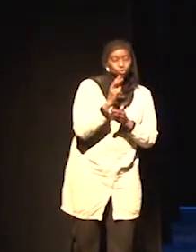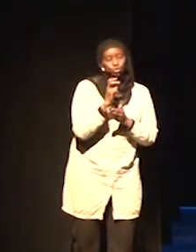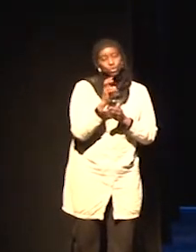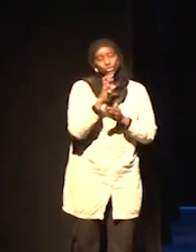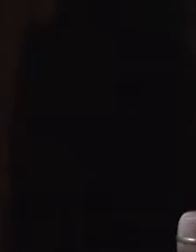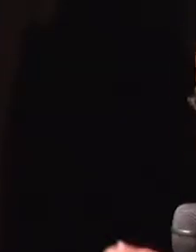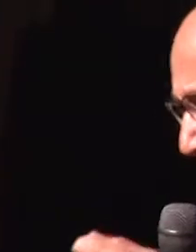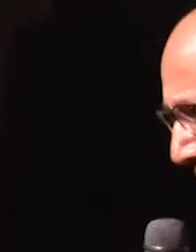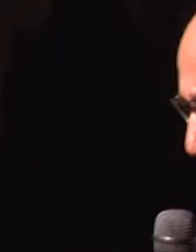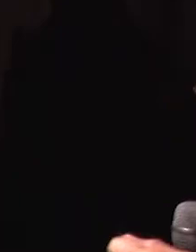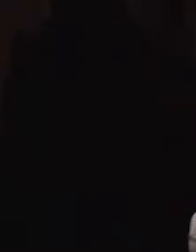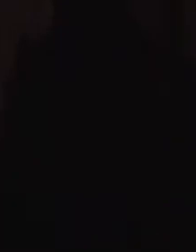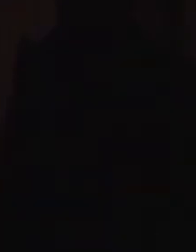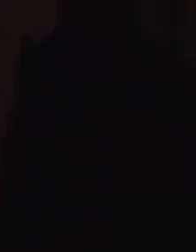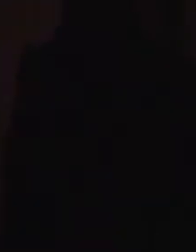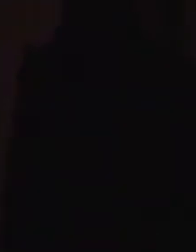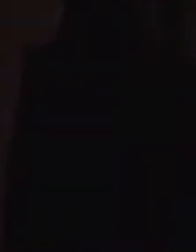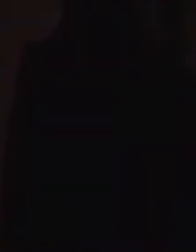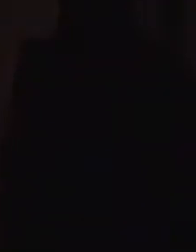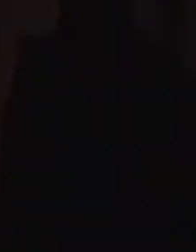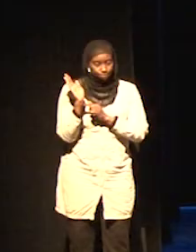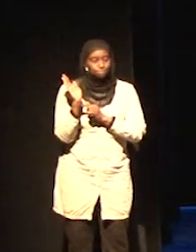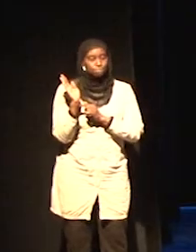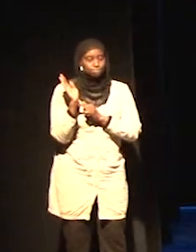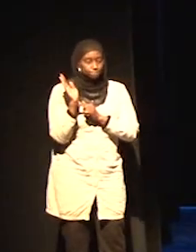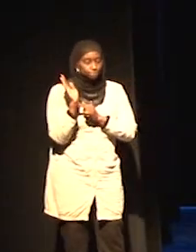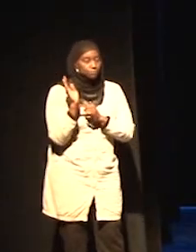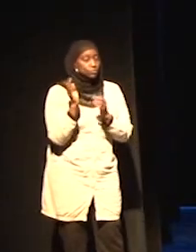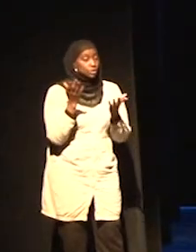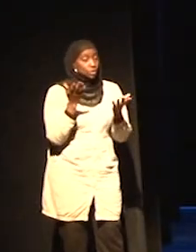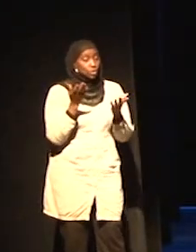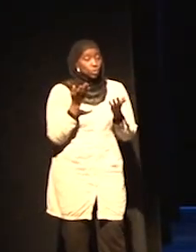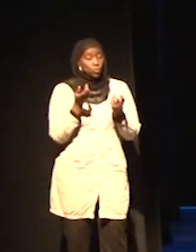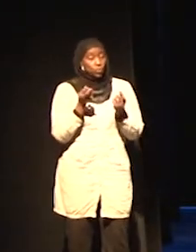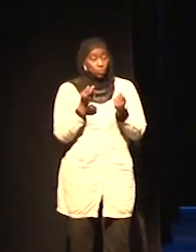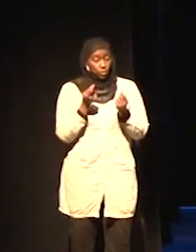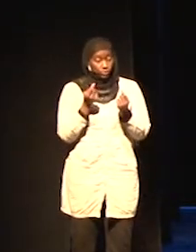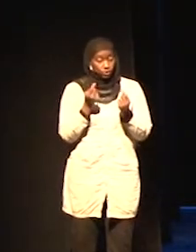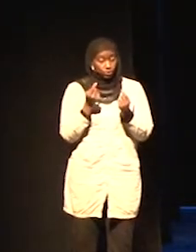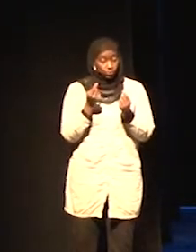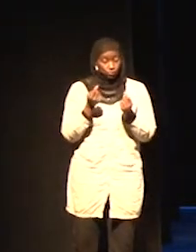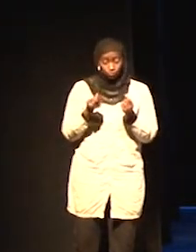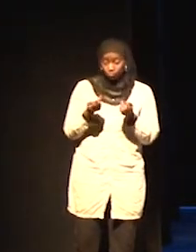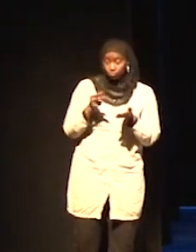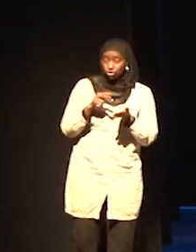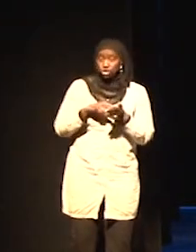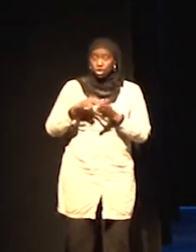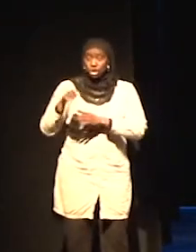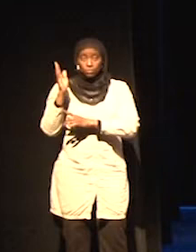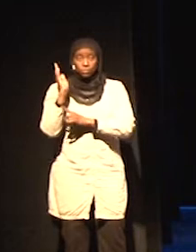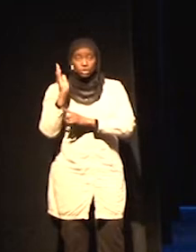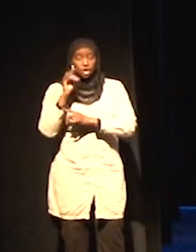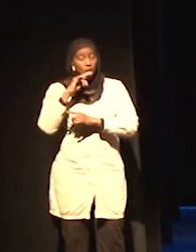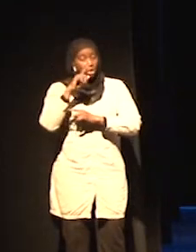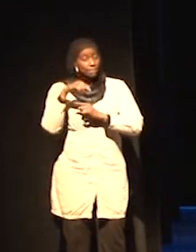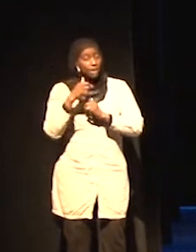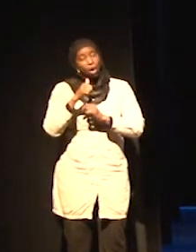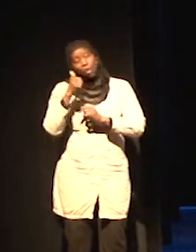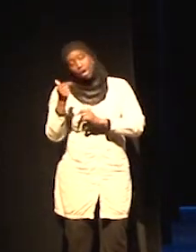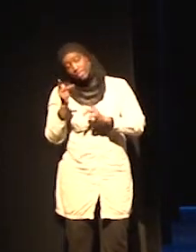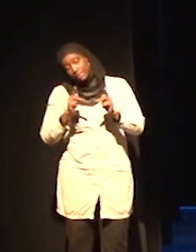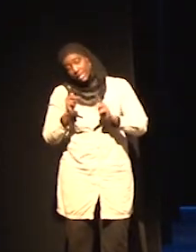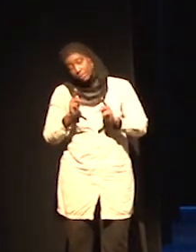history. We spoke on behalf of others. Personally speaking, we had no need for this